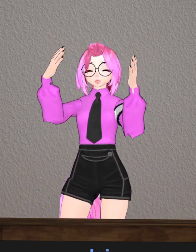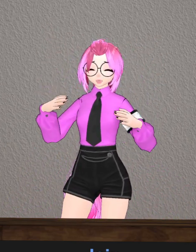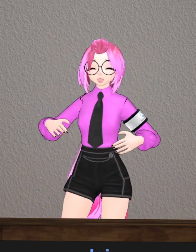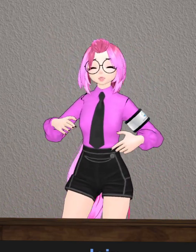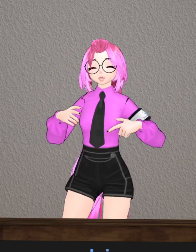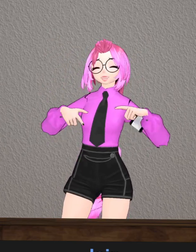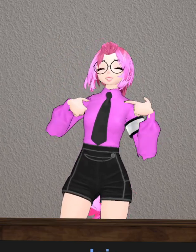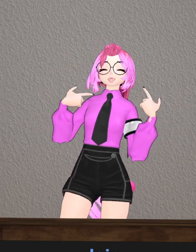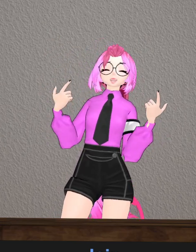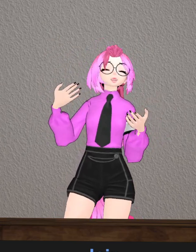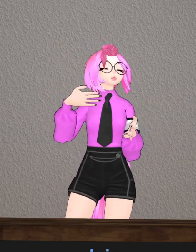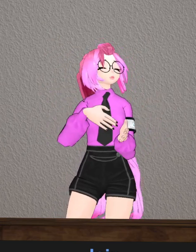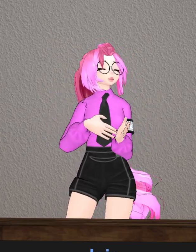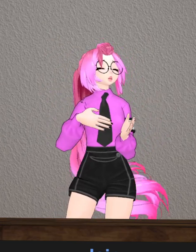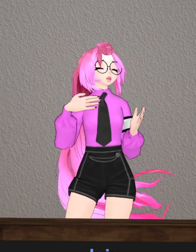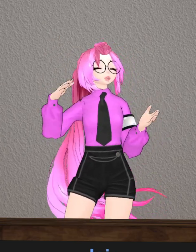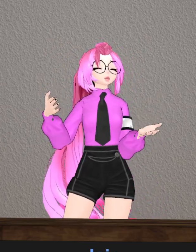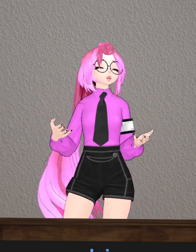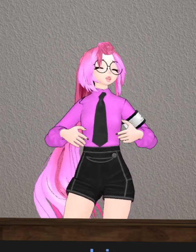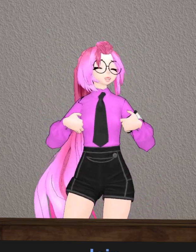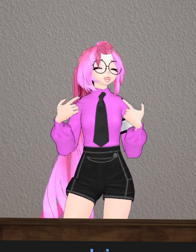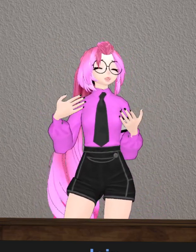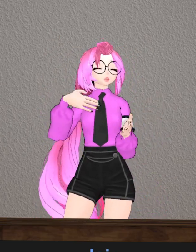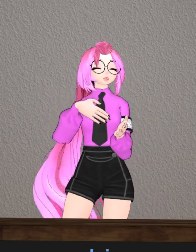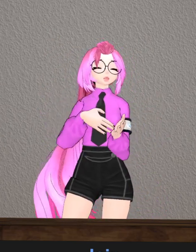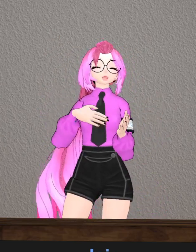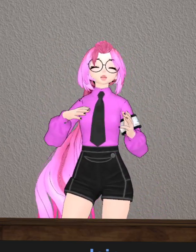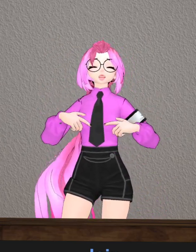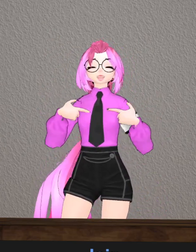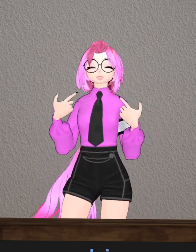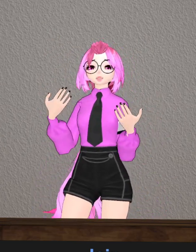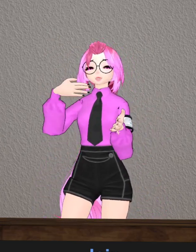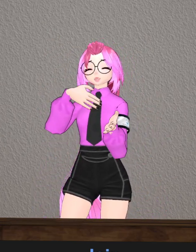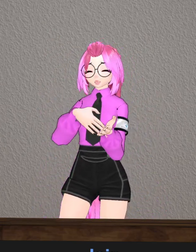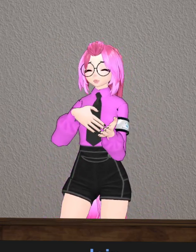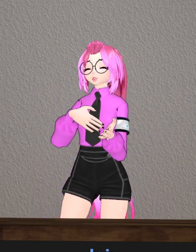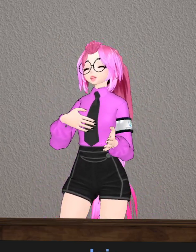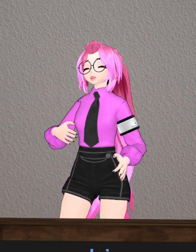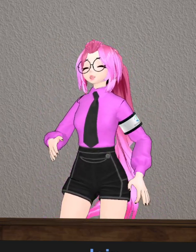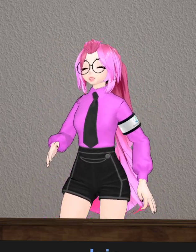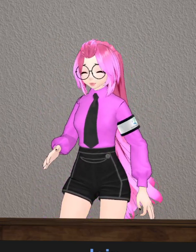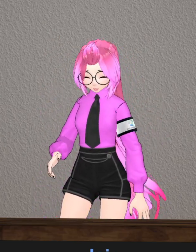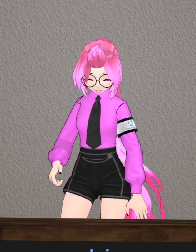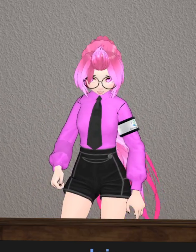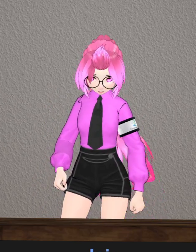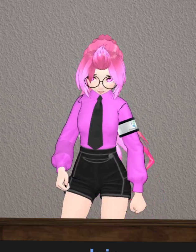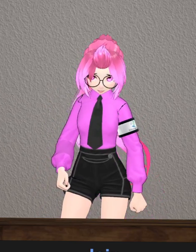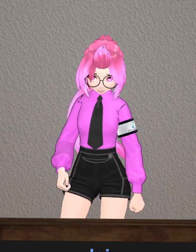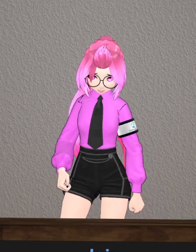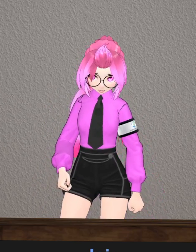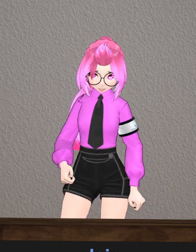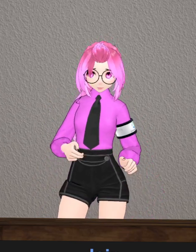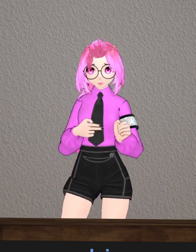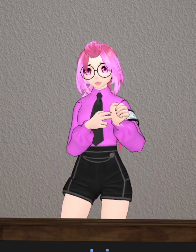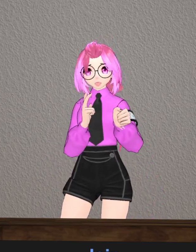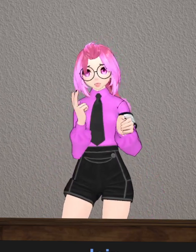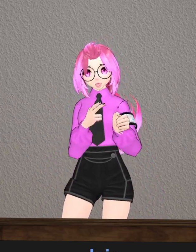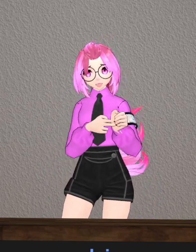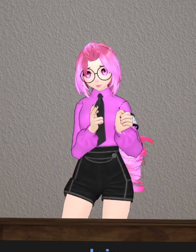Yes. If you want to get a little metaphorical here, you say life again, respawn. Yeah. But also you could